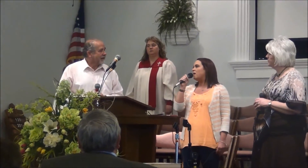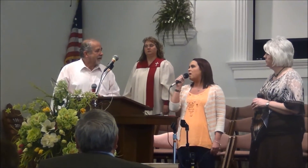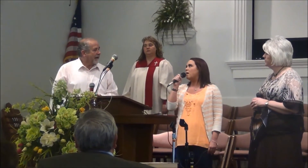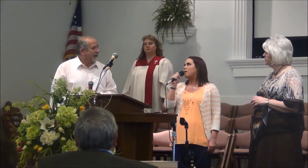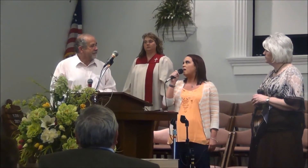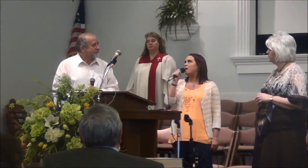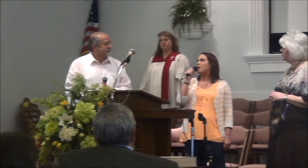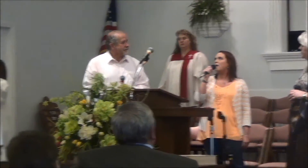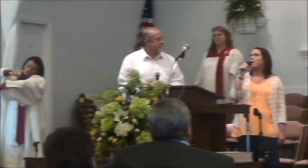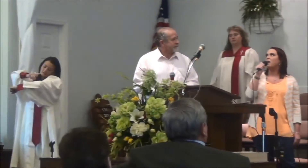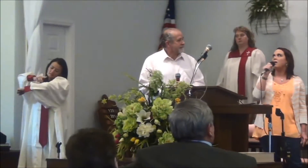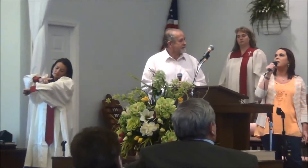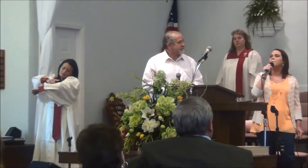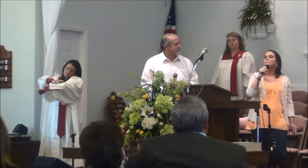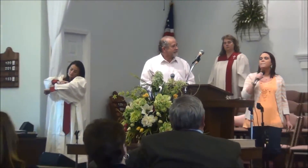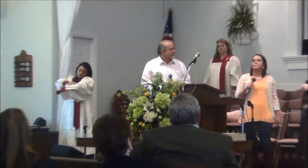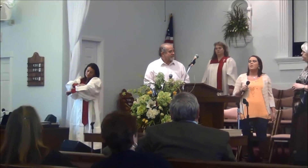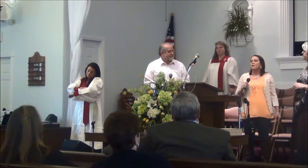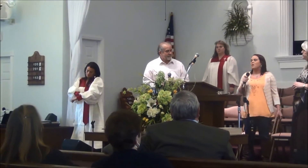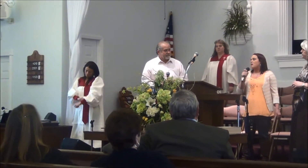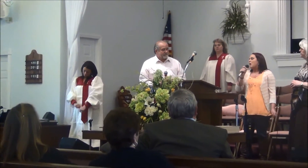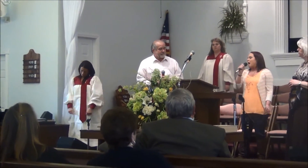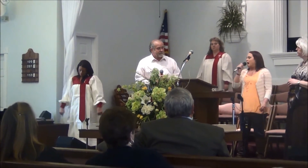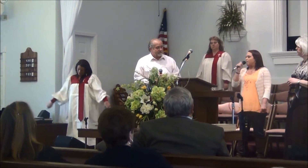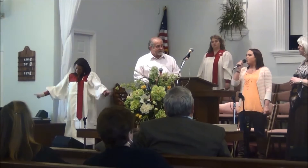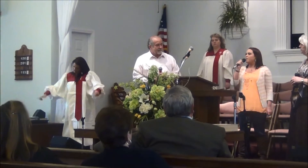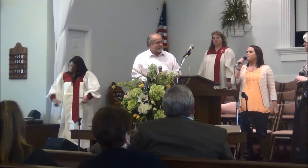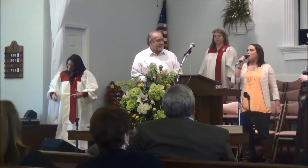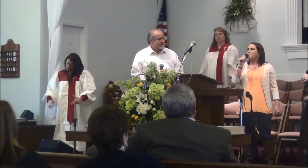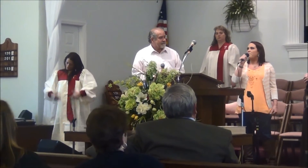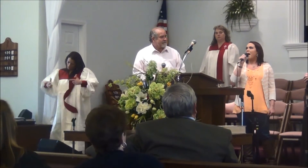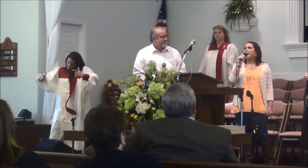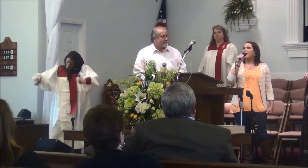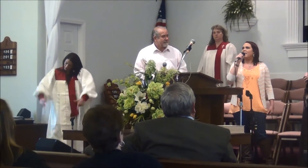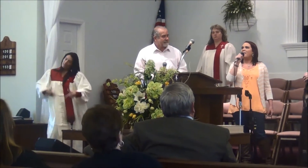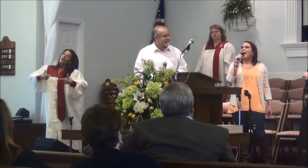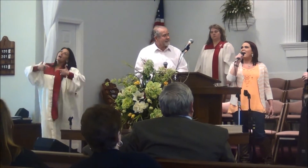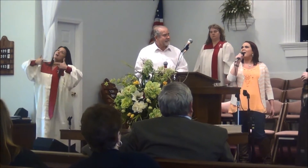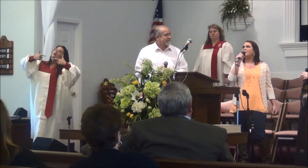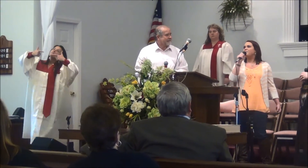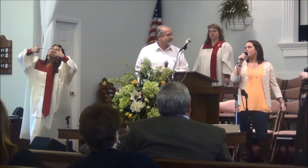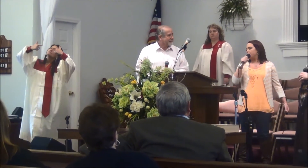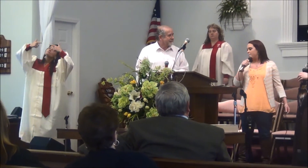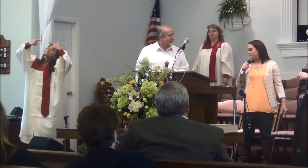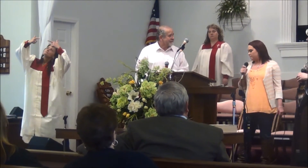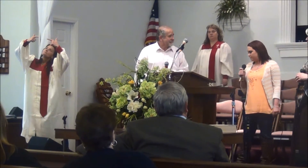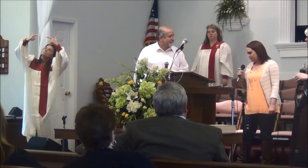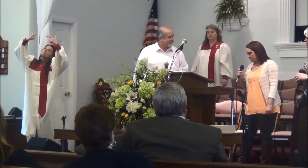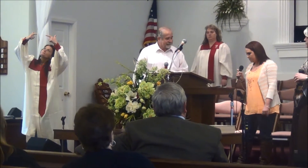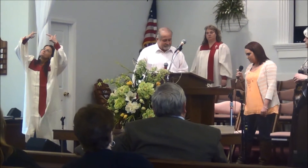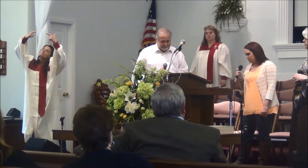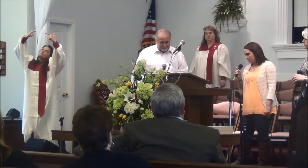I lift up my life.